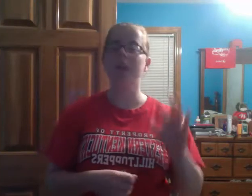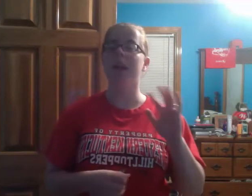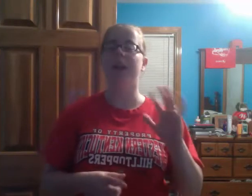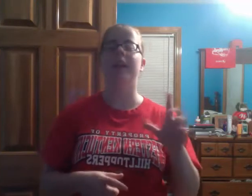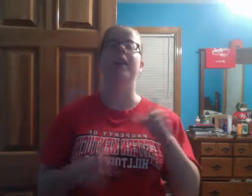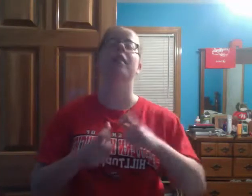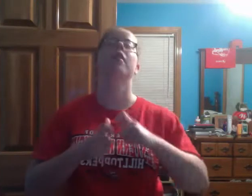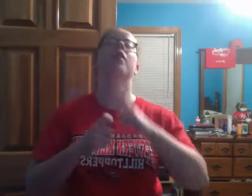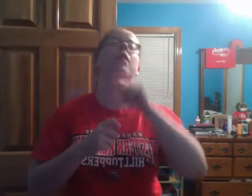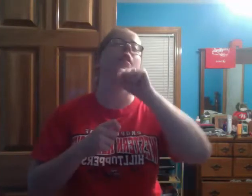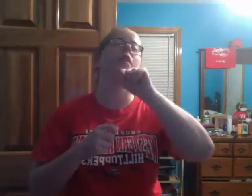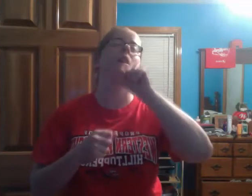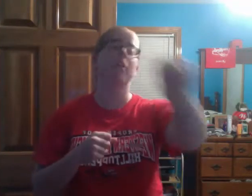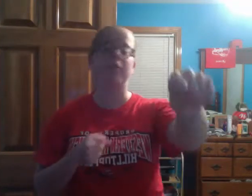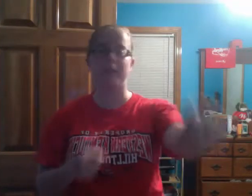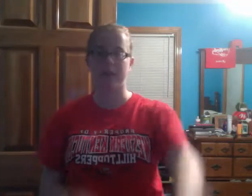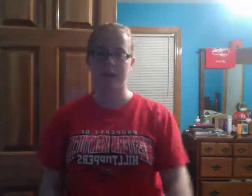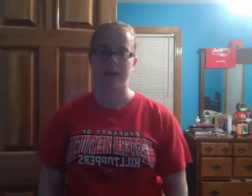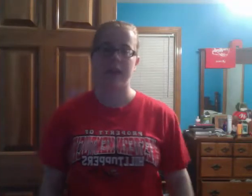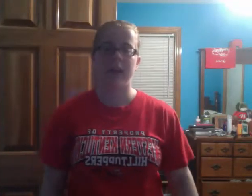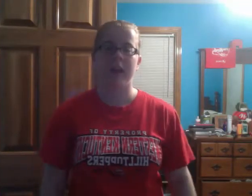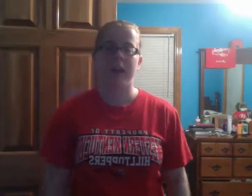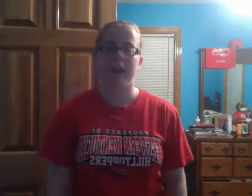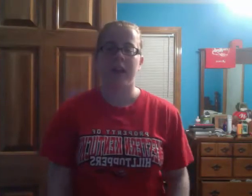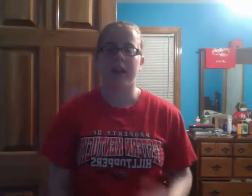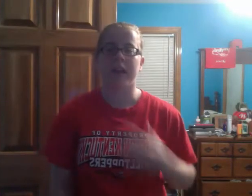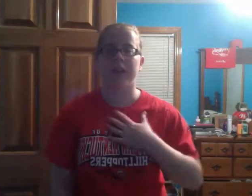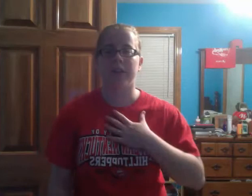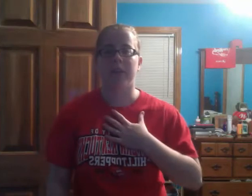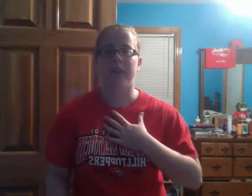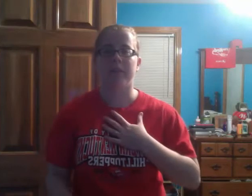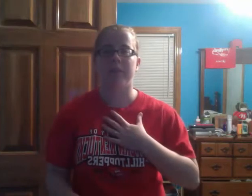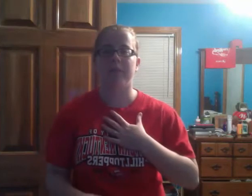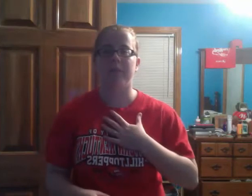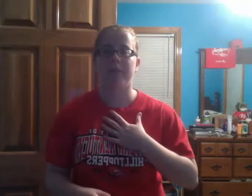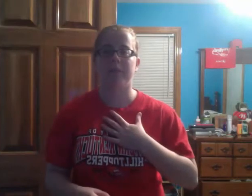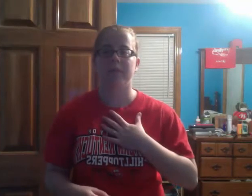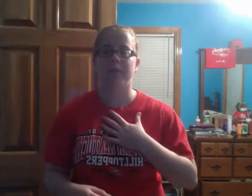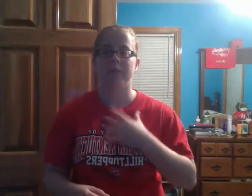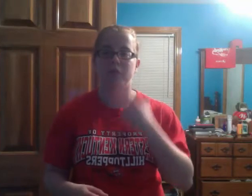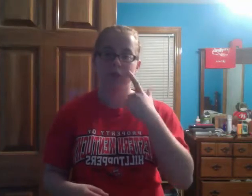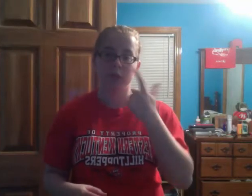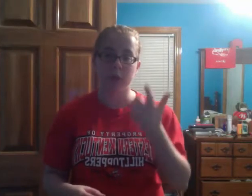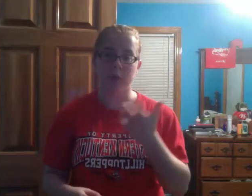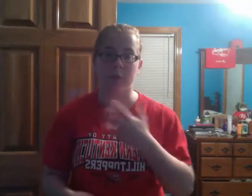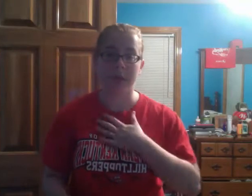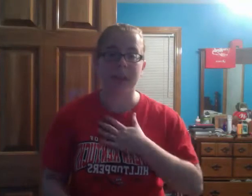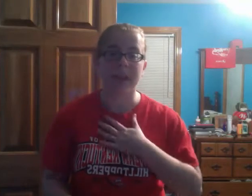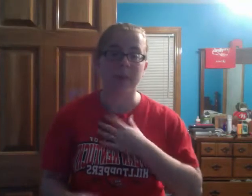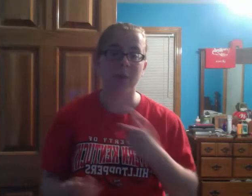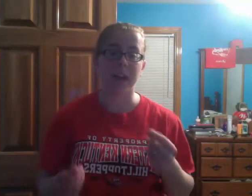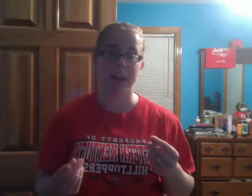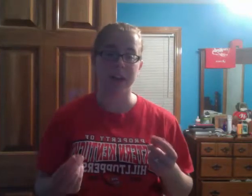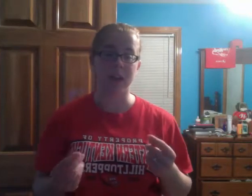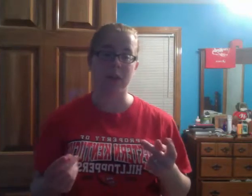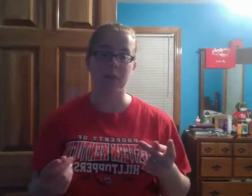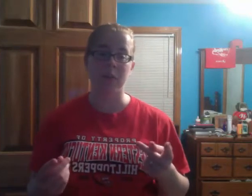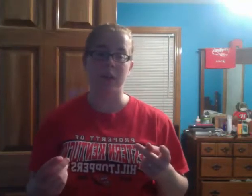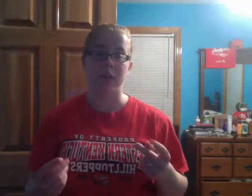and he loves it. And that really showed me what I can do